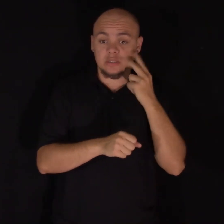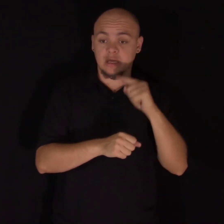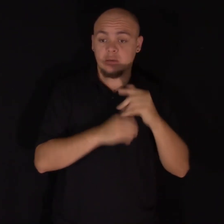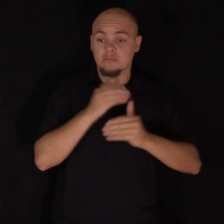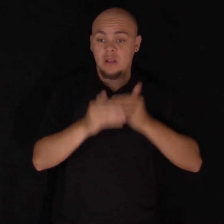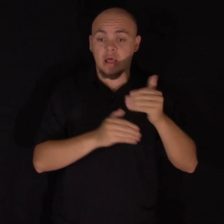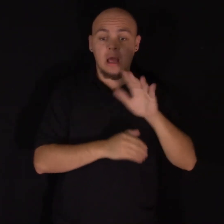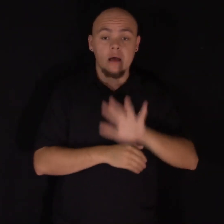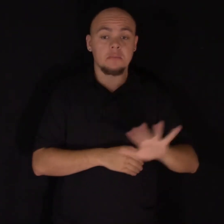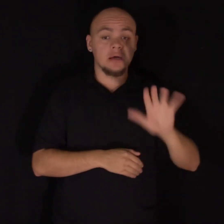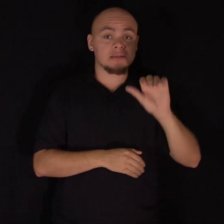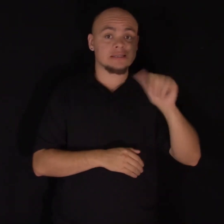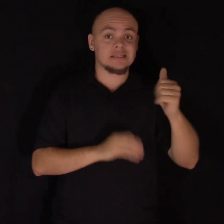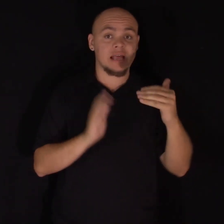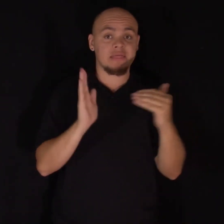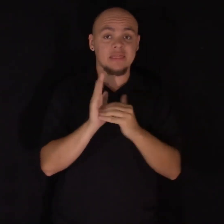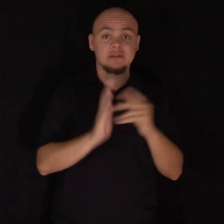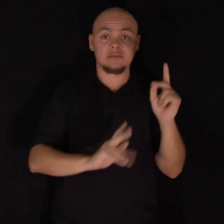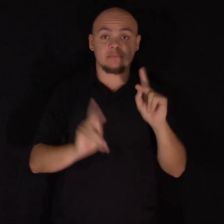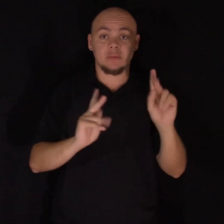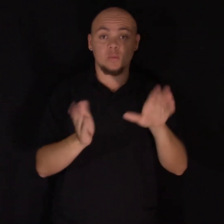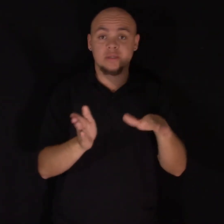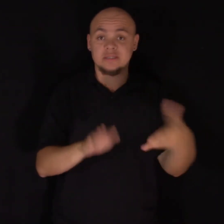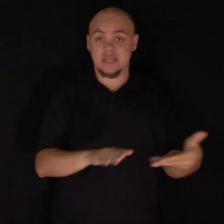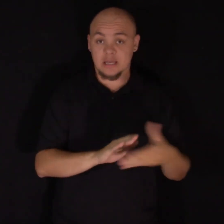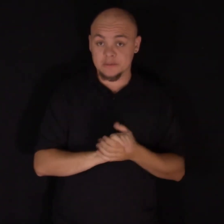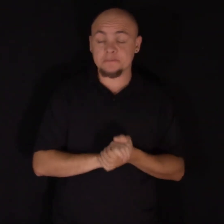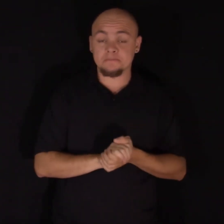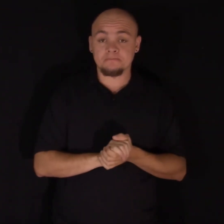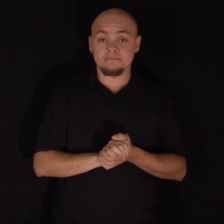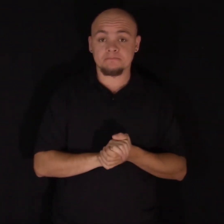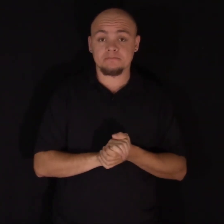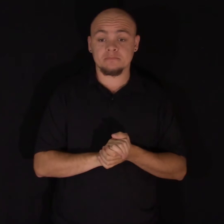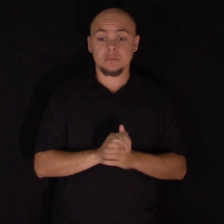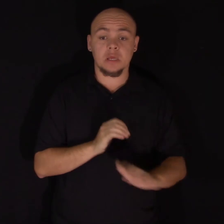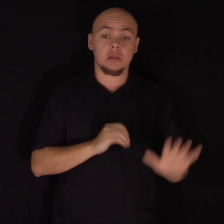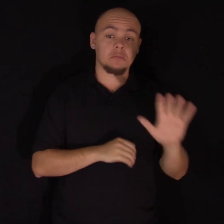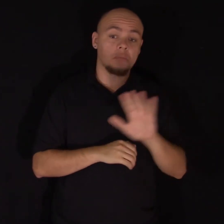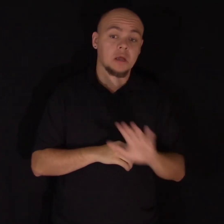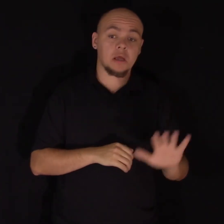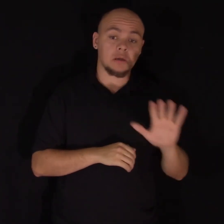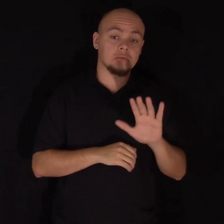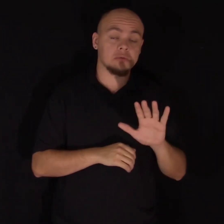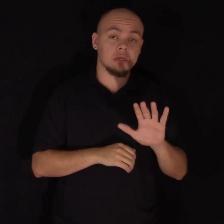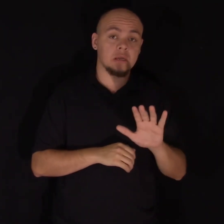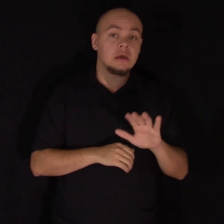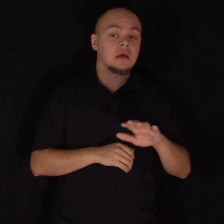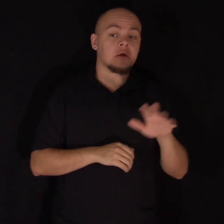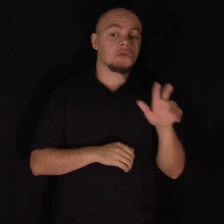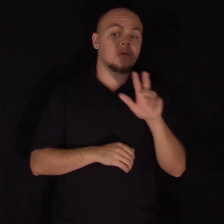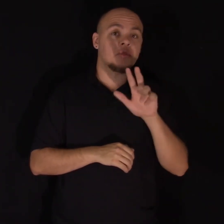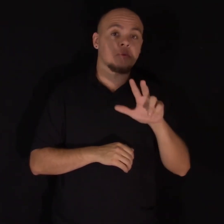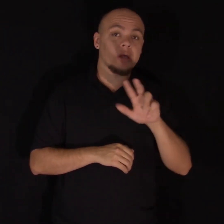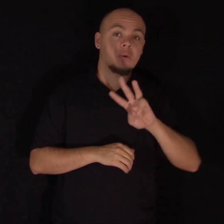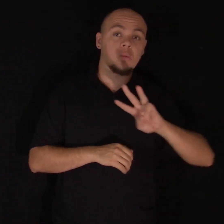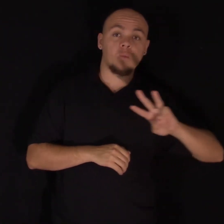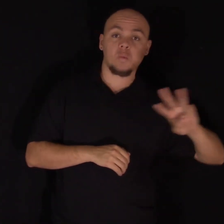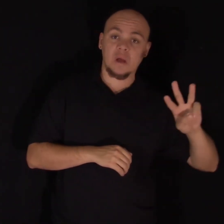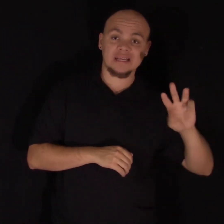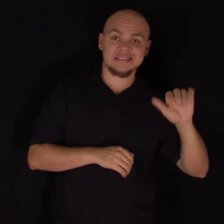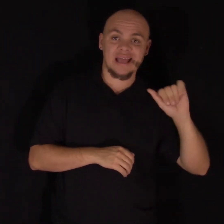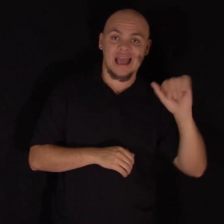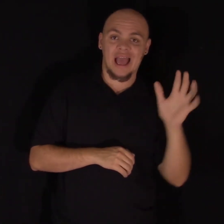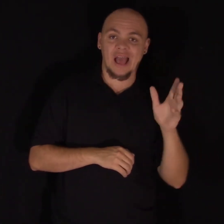About 10,000 people died, and nearly all were in the 3 West African countries. There's